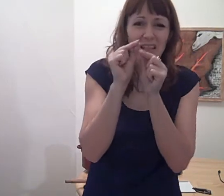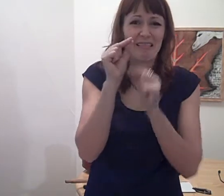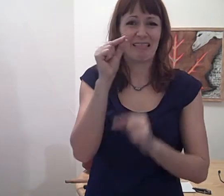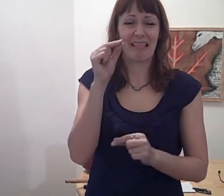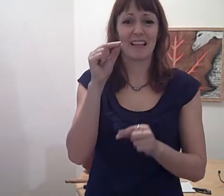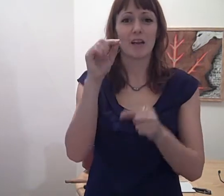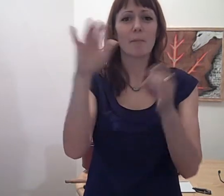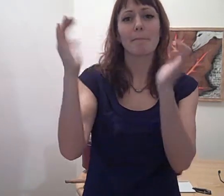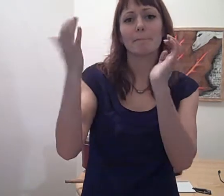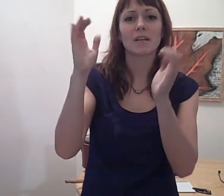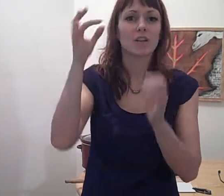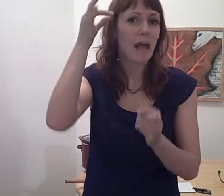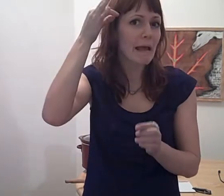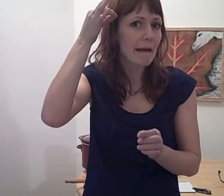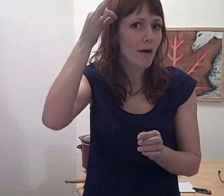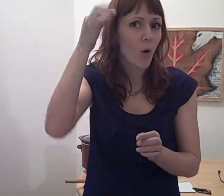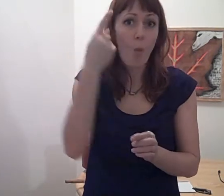How is that possible?